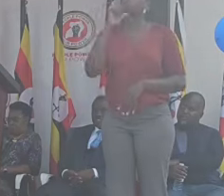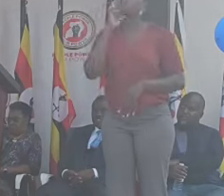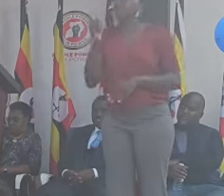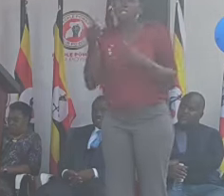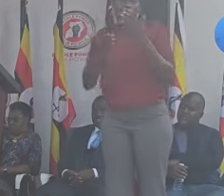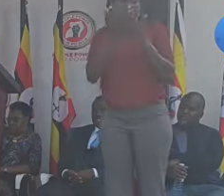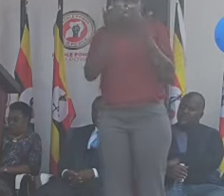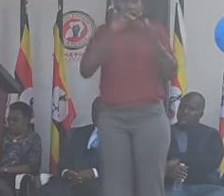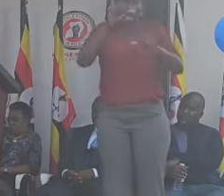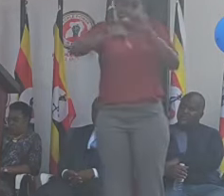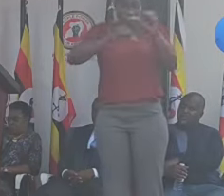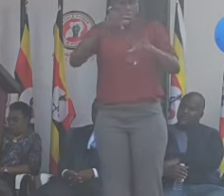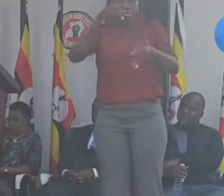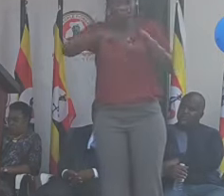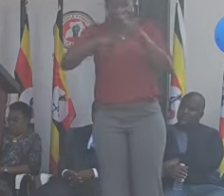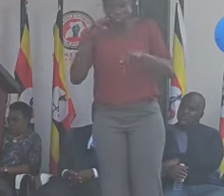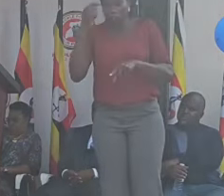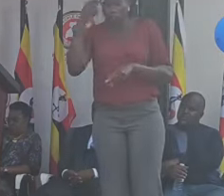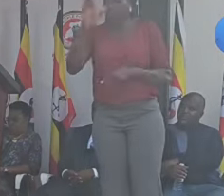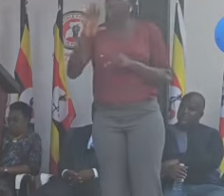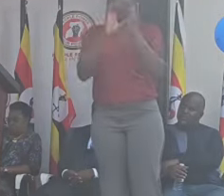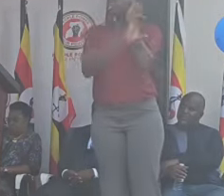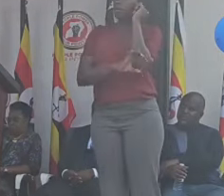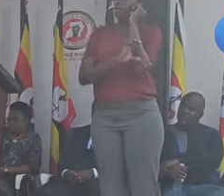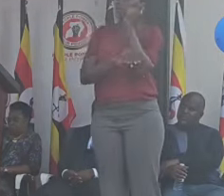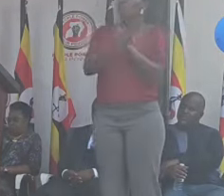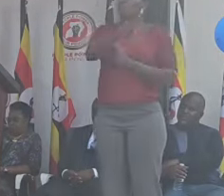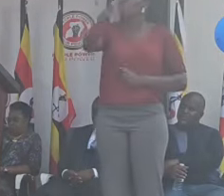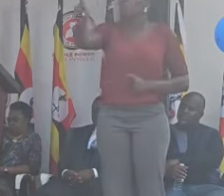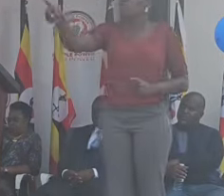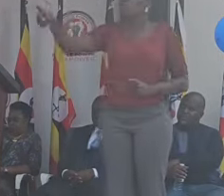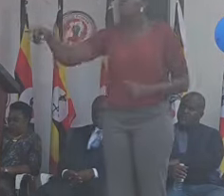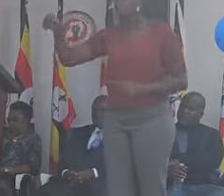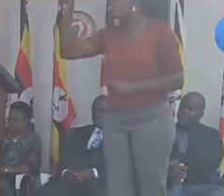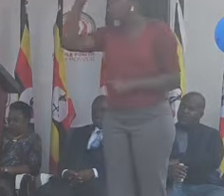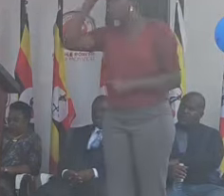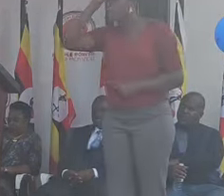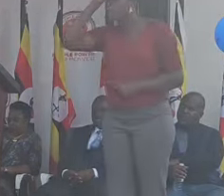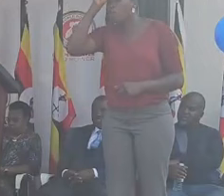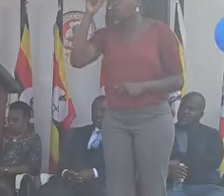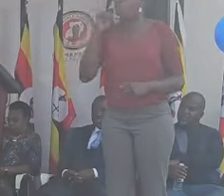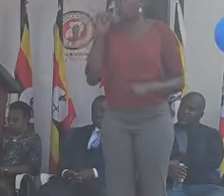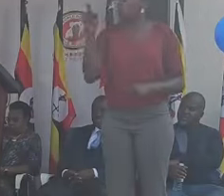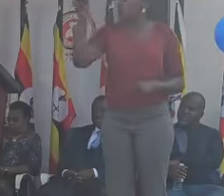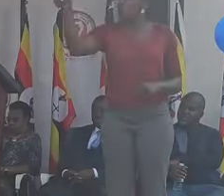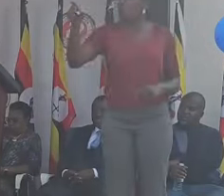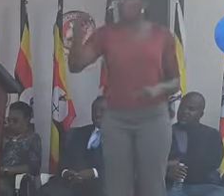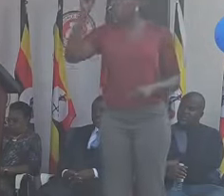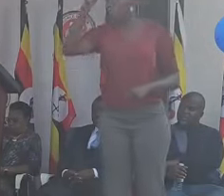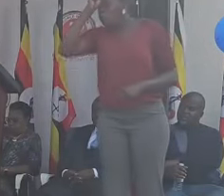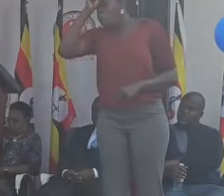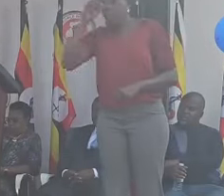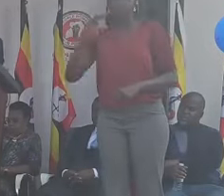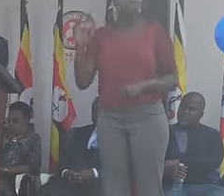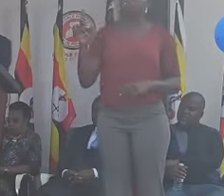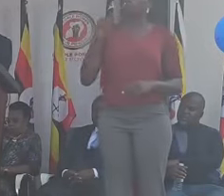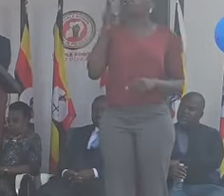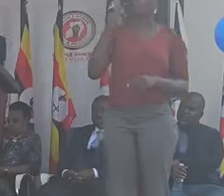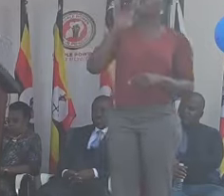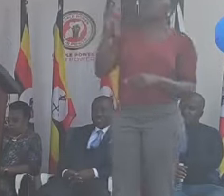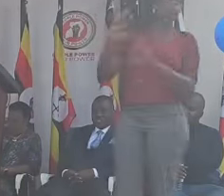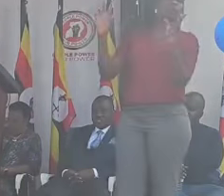about the politics of your country you is a fool not you are a fool kubanga bogamba you are winzo tutwalira